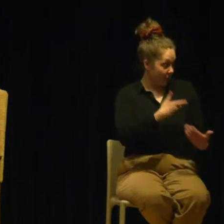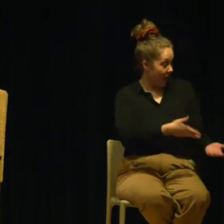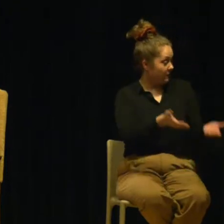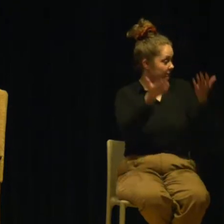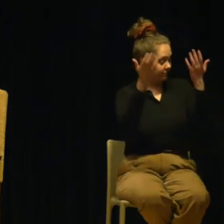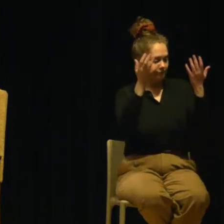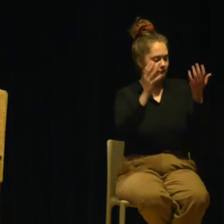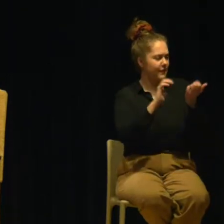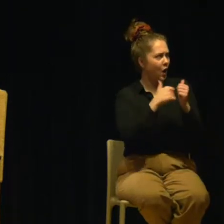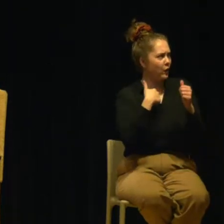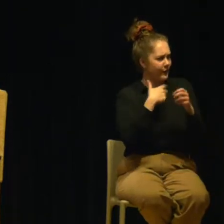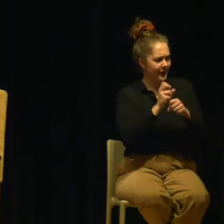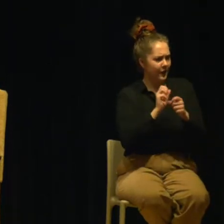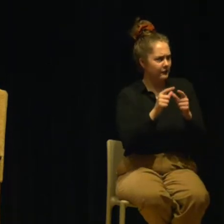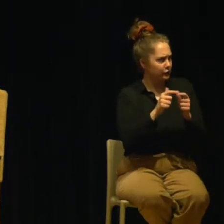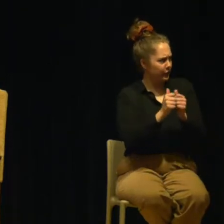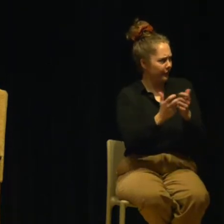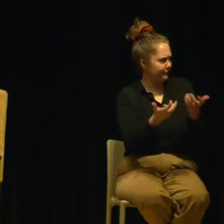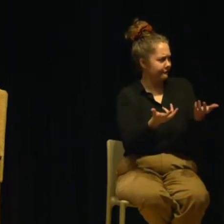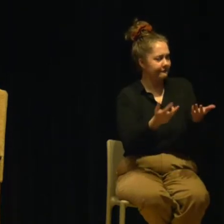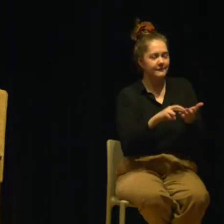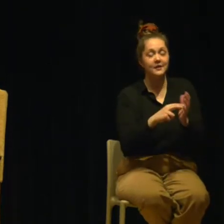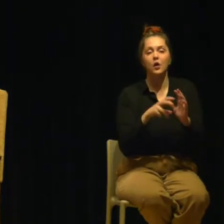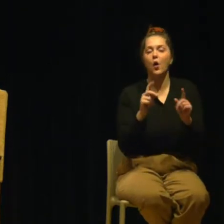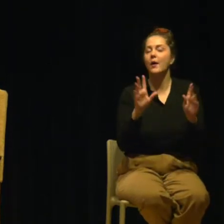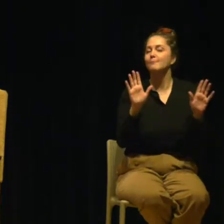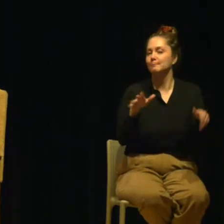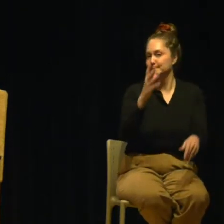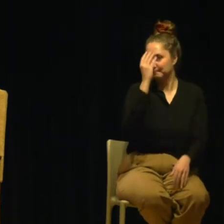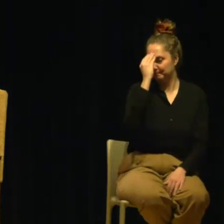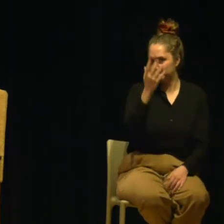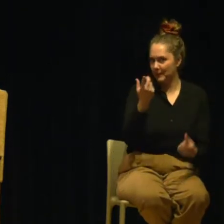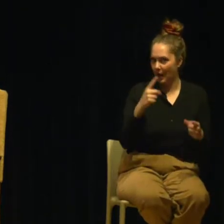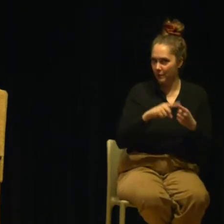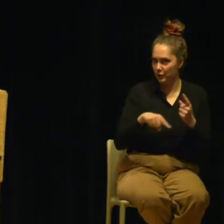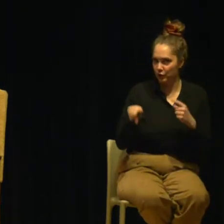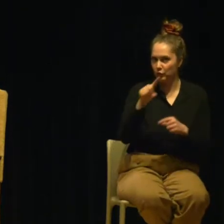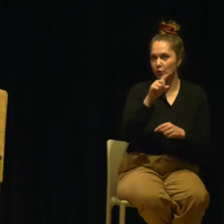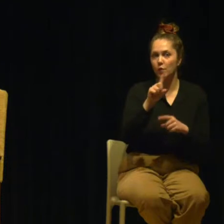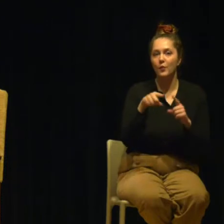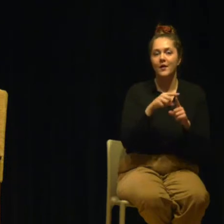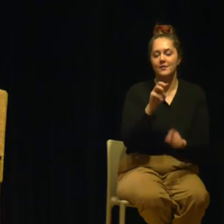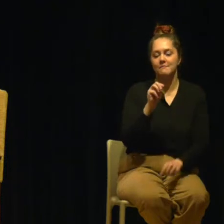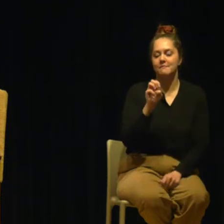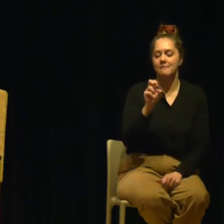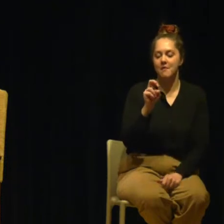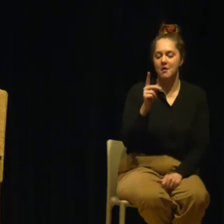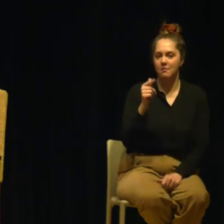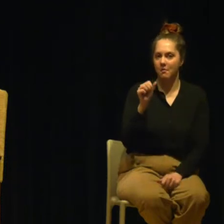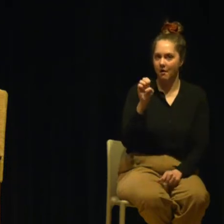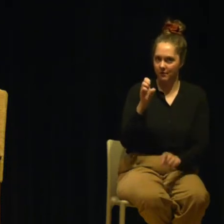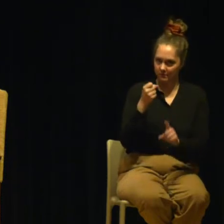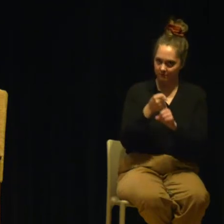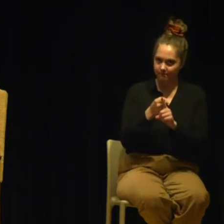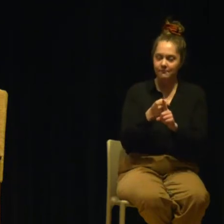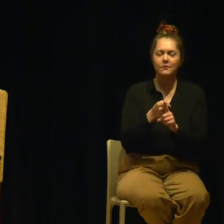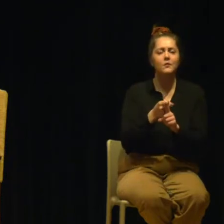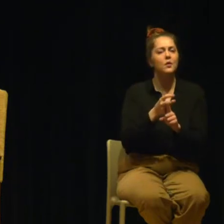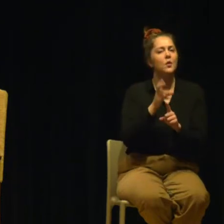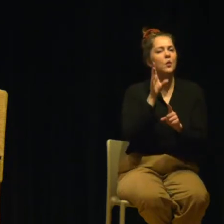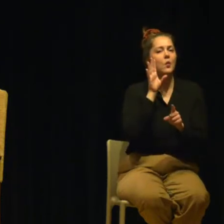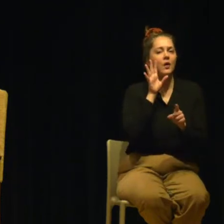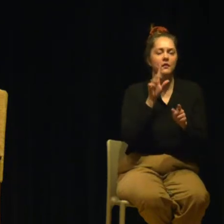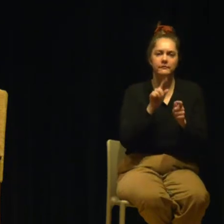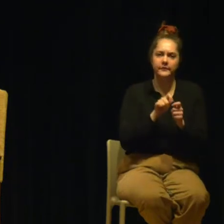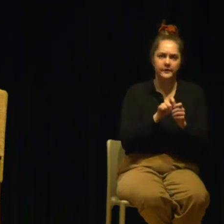on how we get our vaginas together. Okay. Well, here's the thing about what happens to you in menopause. And, and we go into a lot more detail.